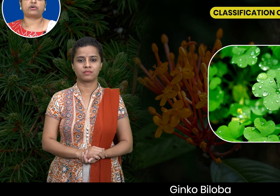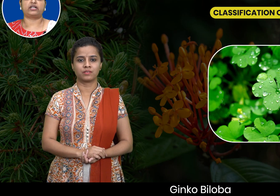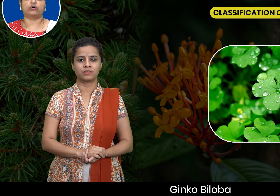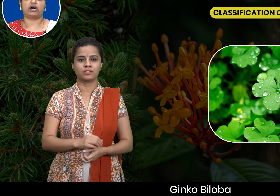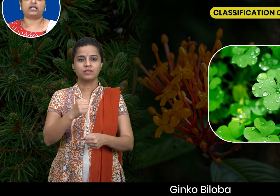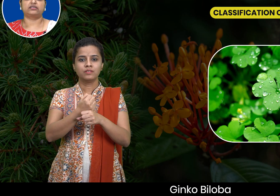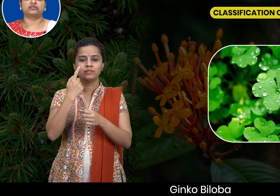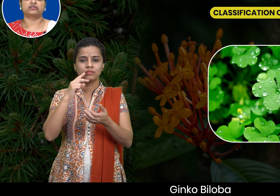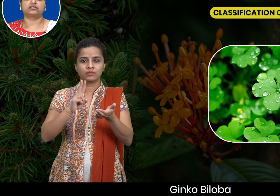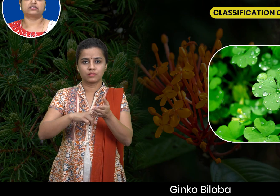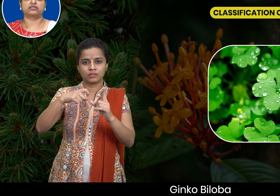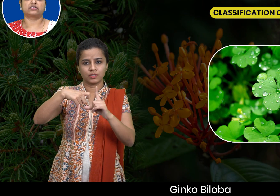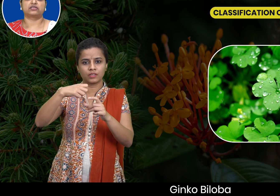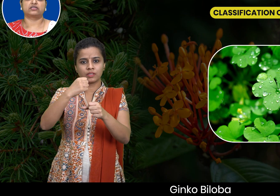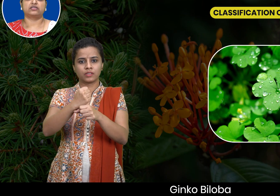Ginkgo biloba